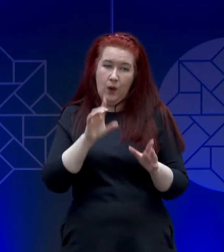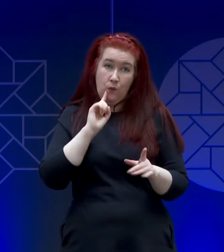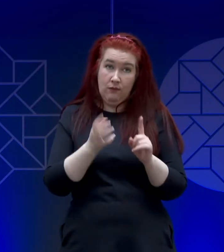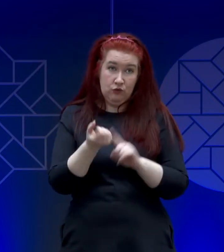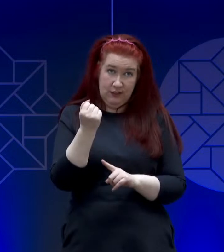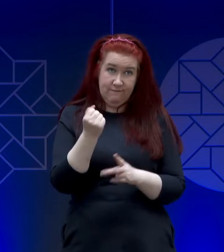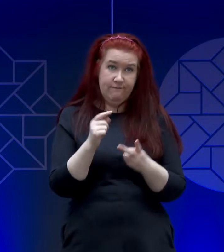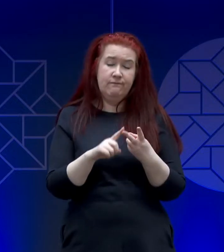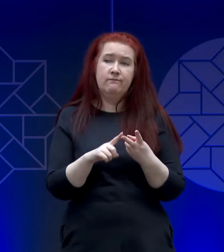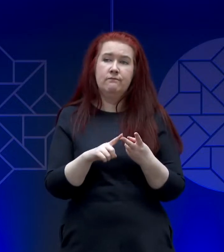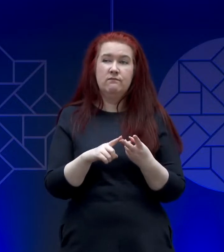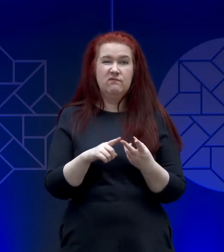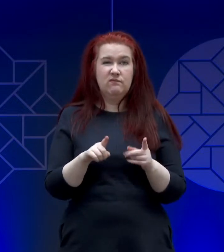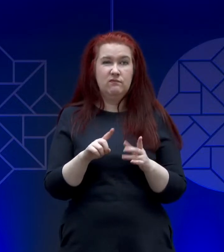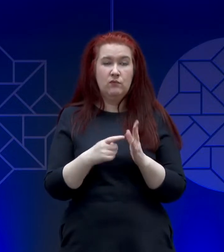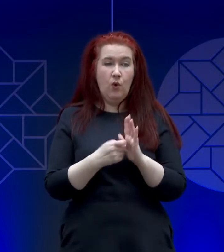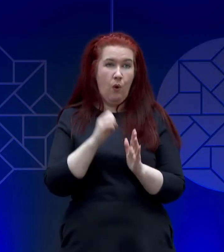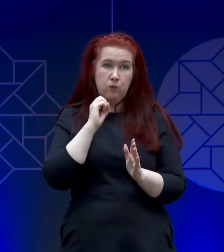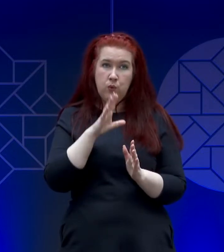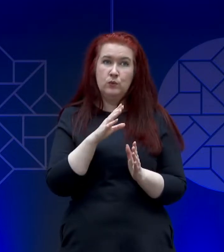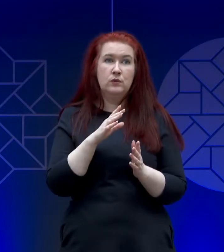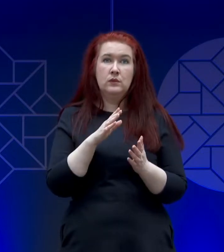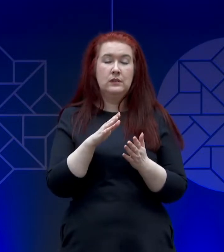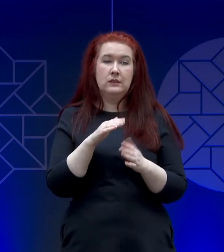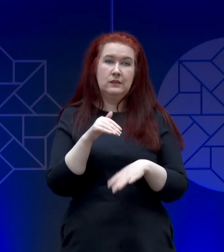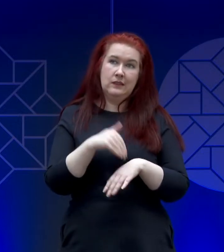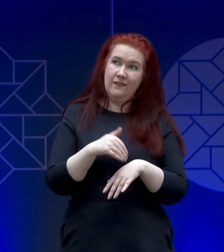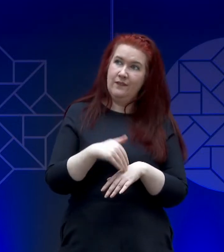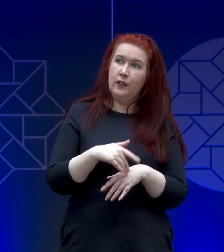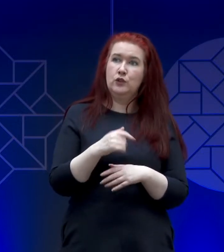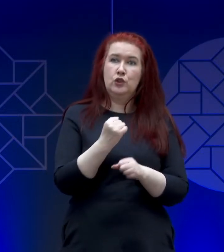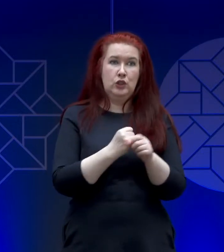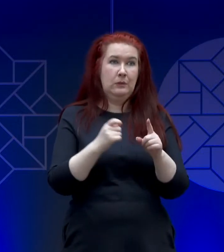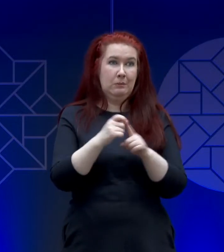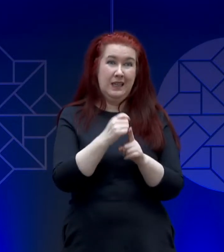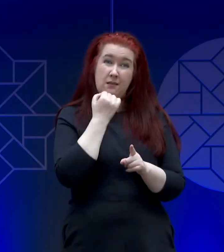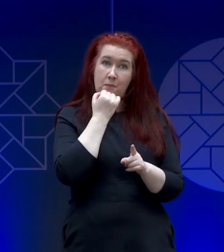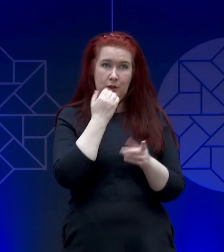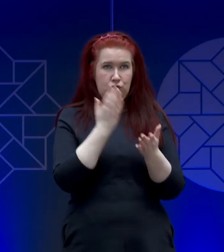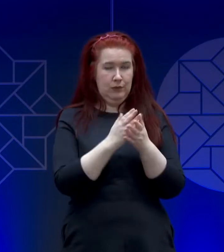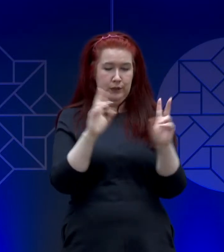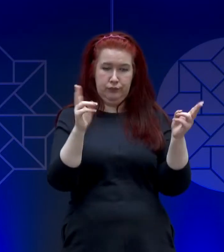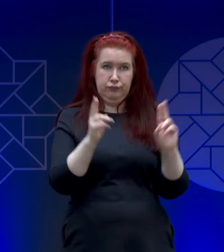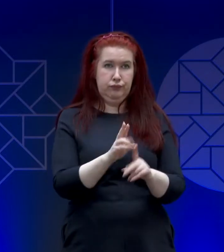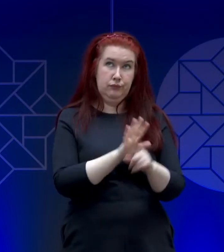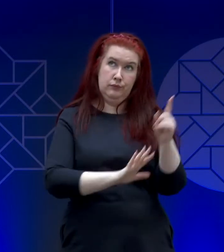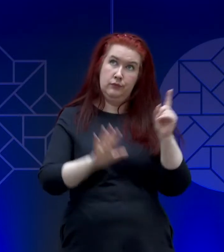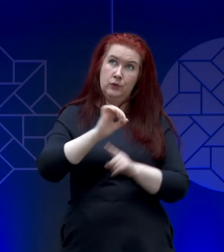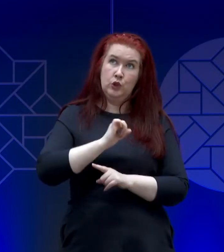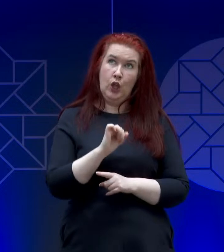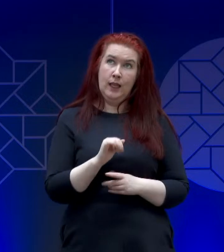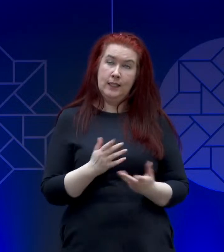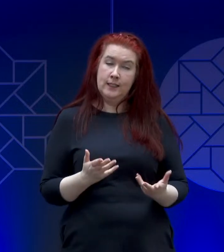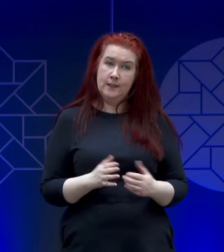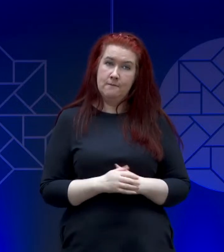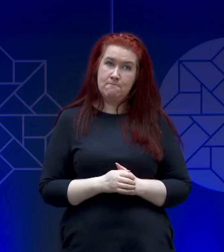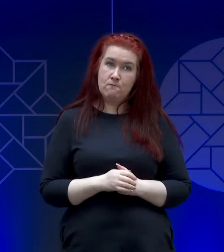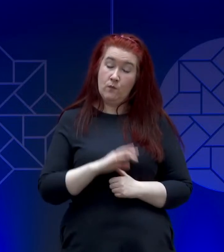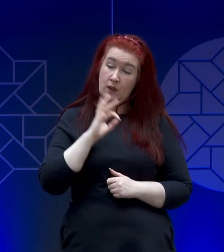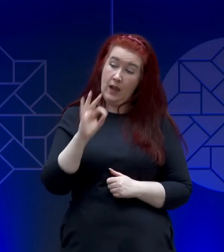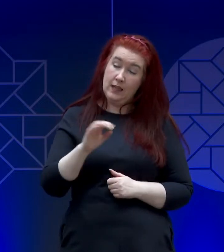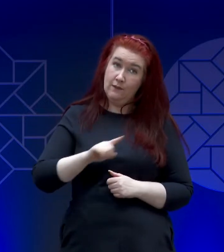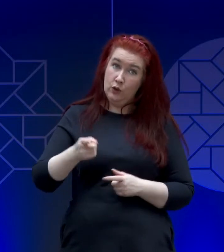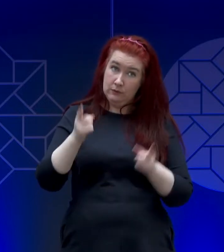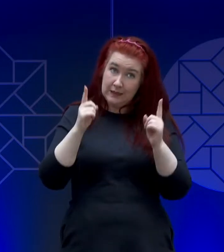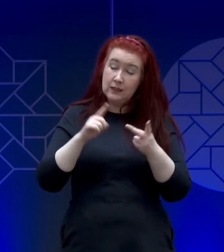lead to a significant rise in GP whole-time equivalence, which we know is falling across Scotland. So does the First Minister